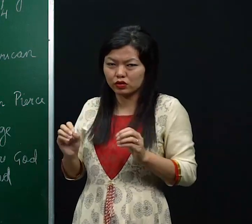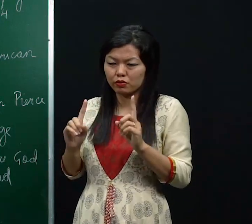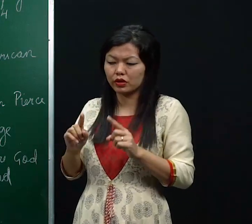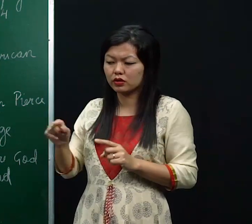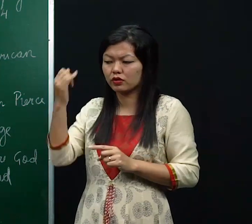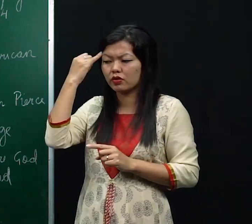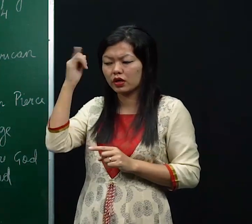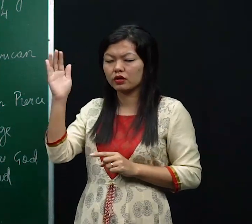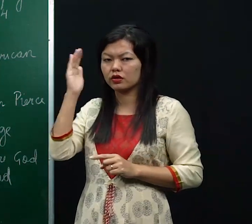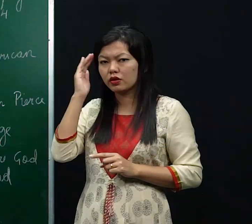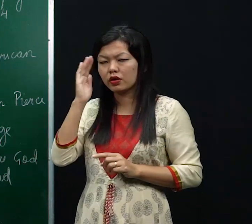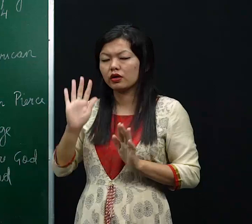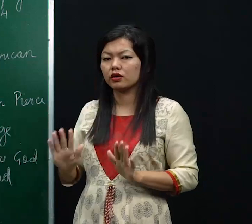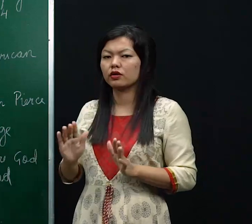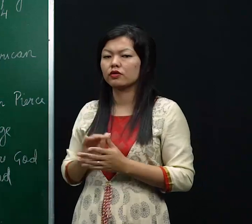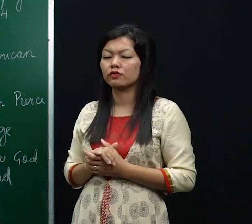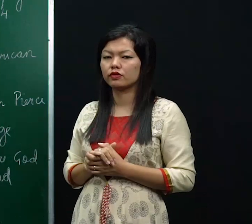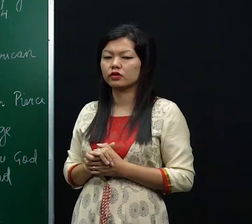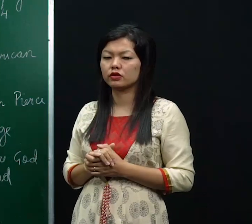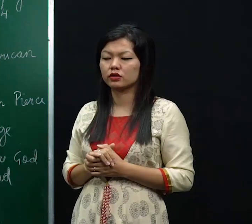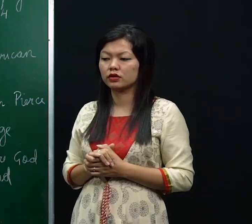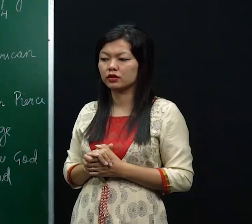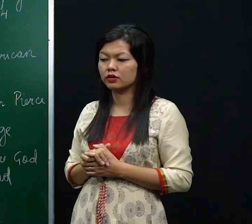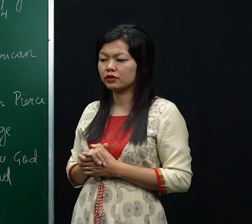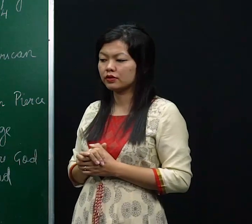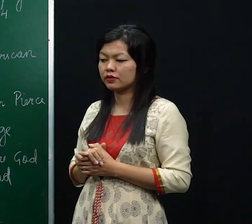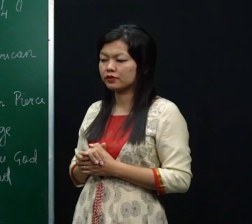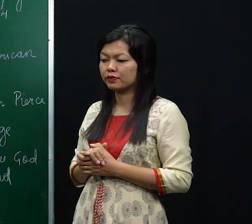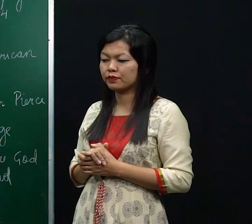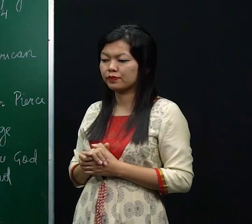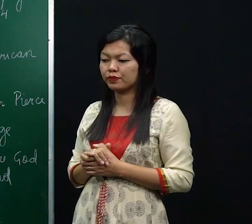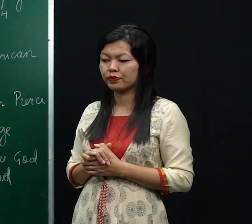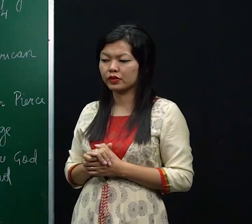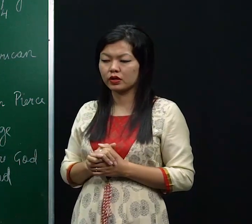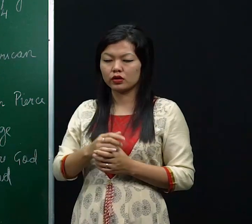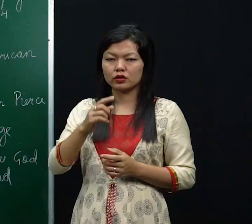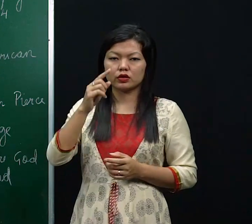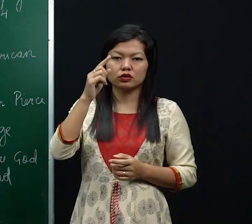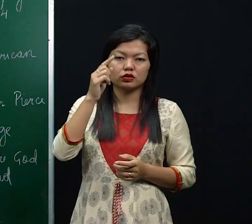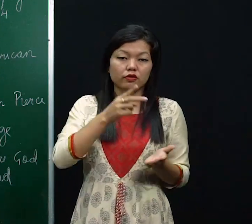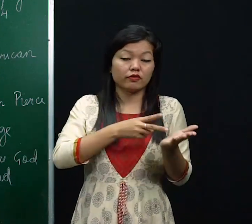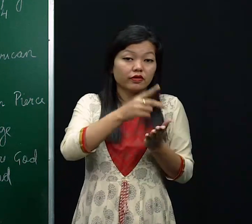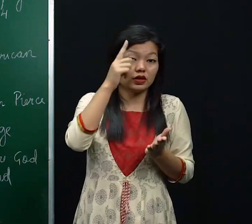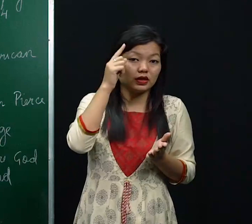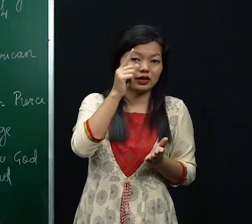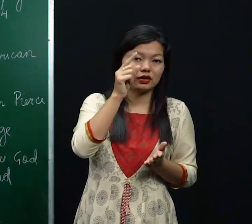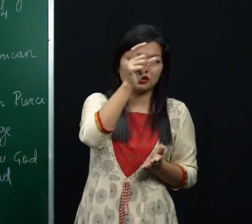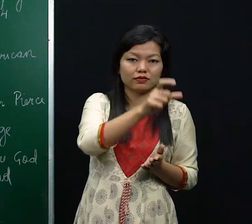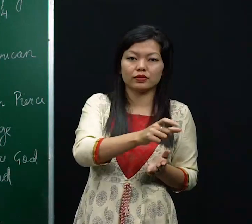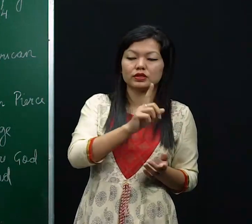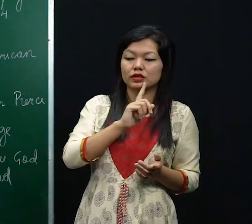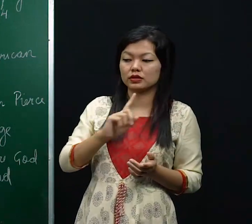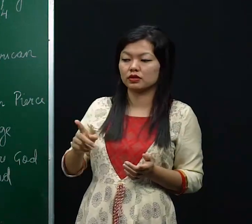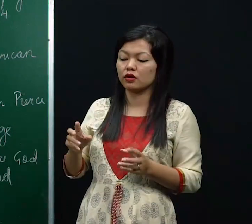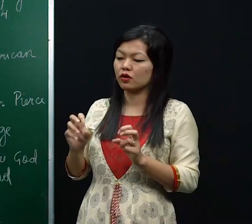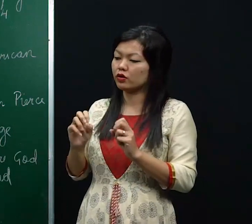was going on through his mind. And so he said, "Okay, you are more blessed as compared to us. So we will agree